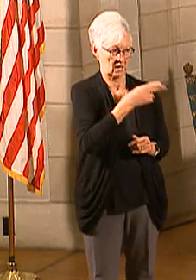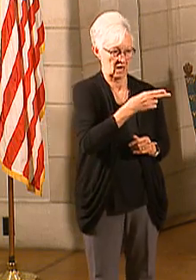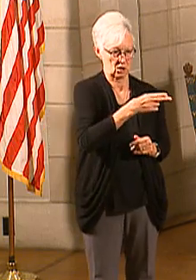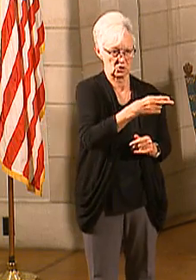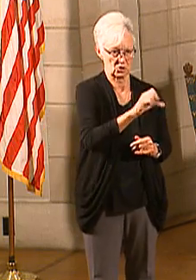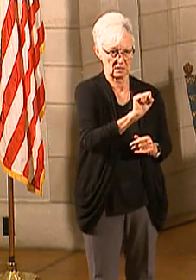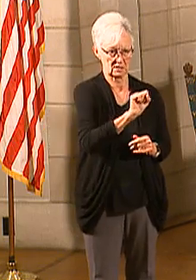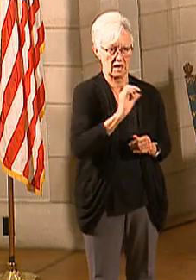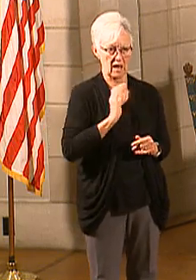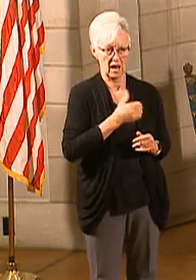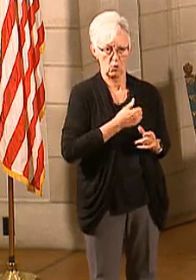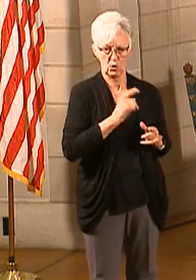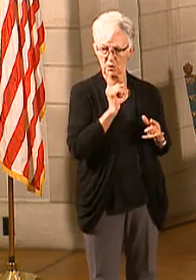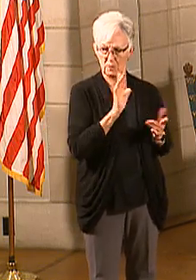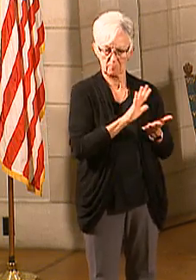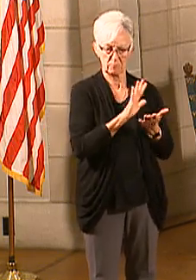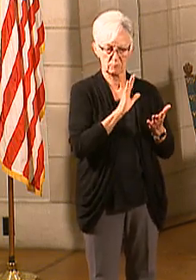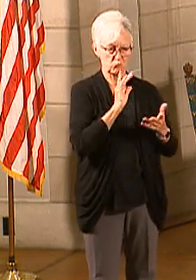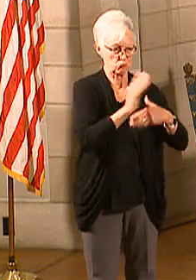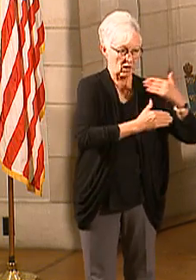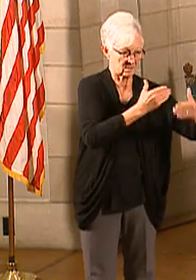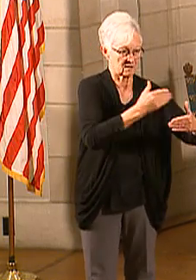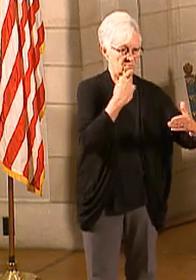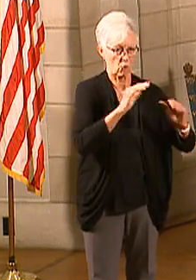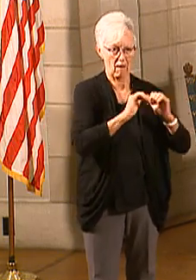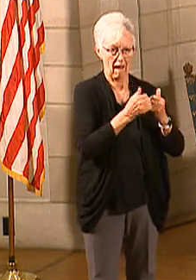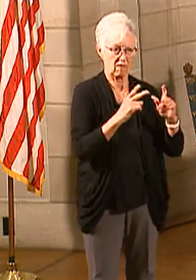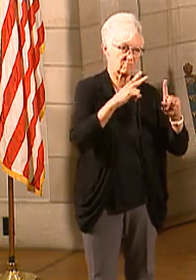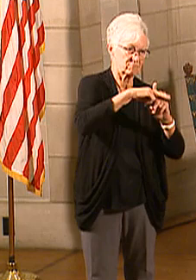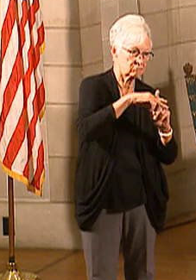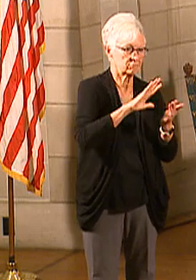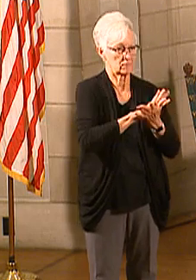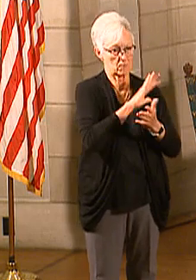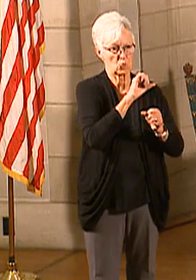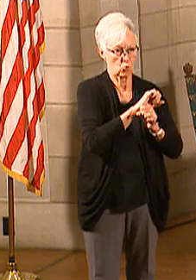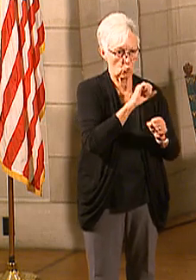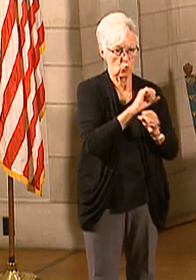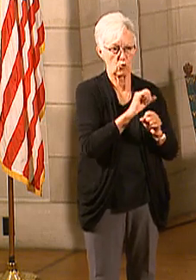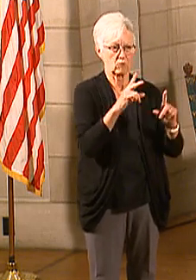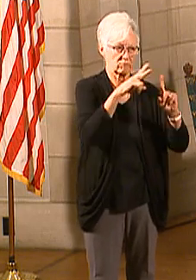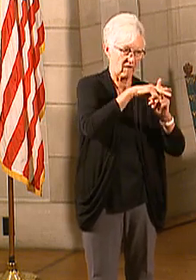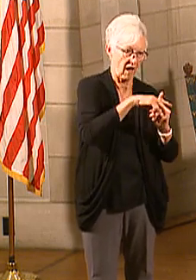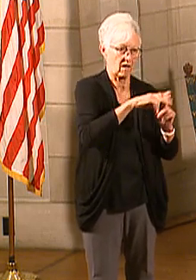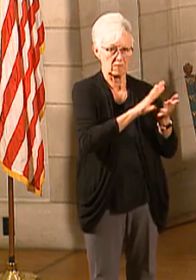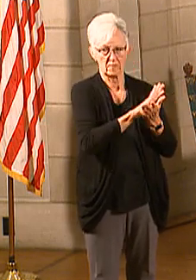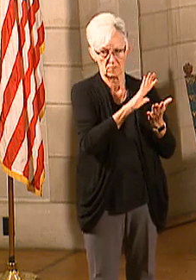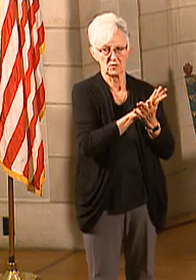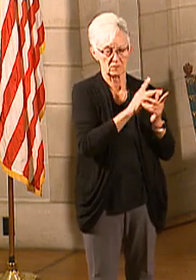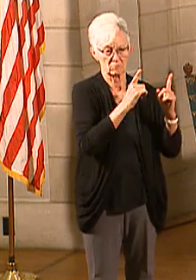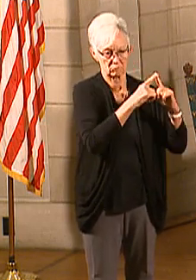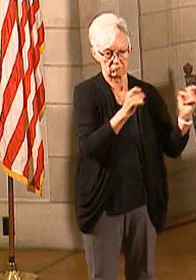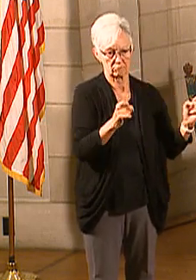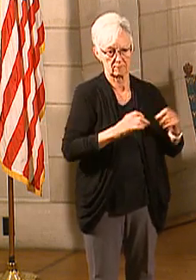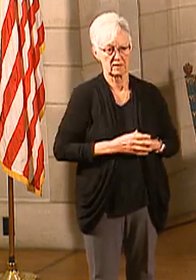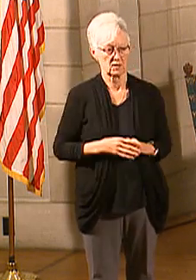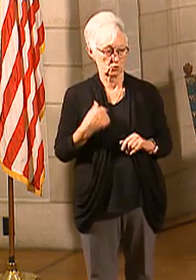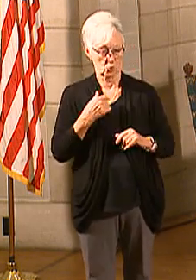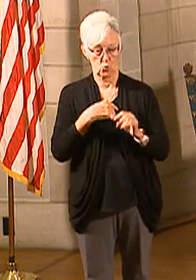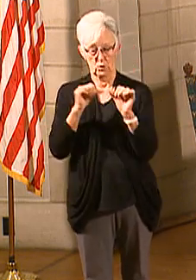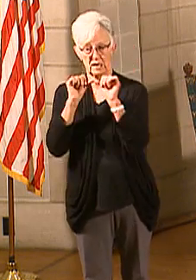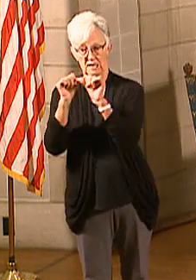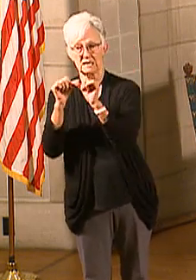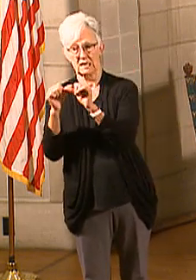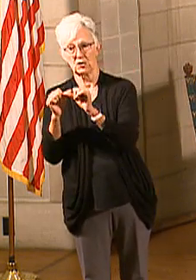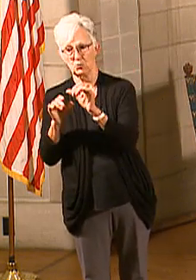Francis processes. But overall, I think it has been a tremendous success. We continue to learn and grow, not just in the